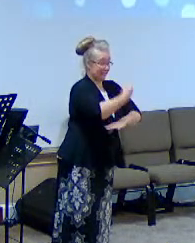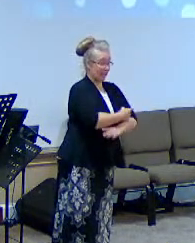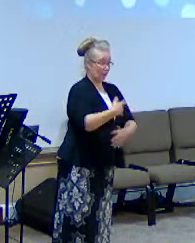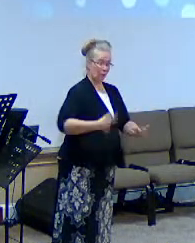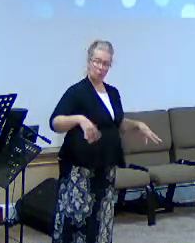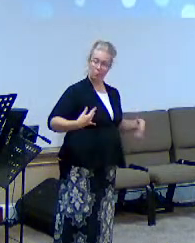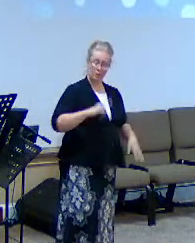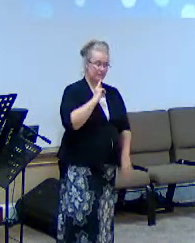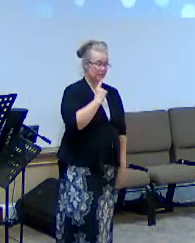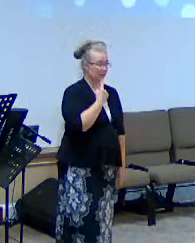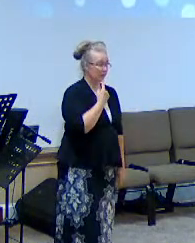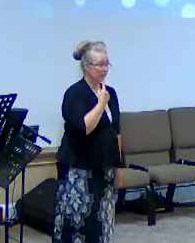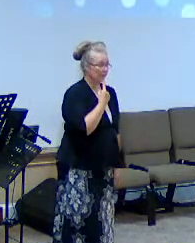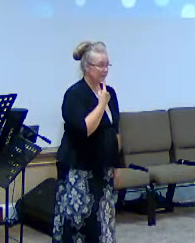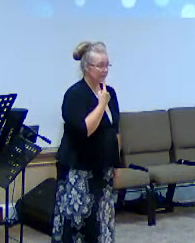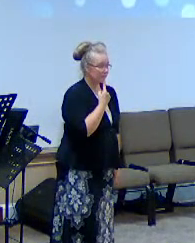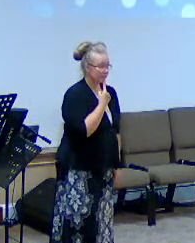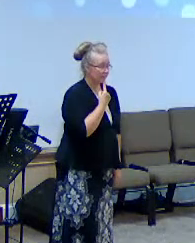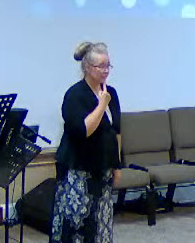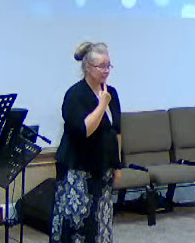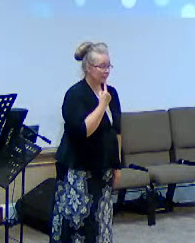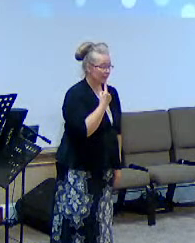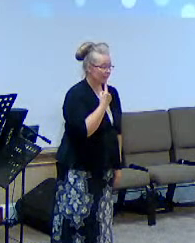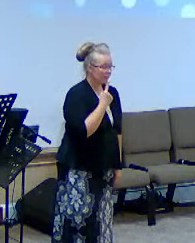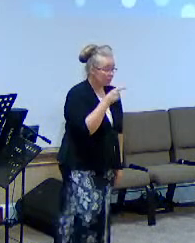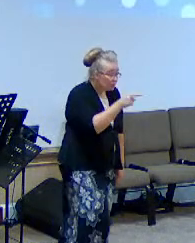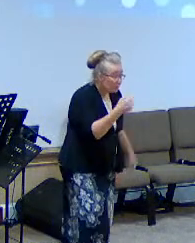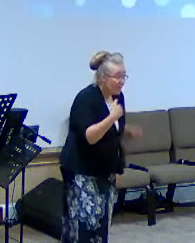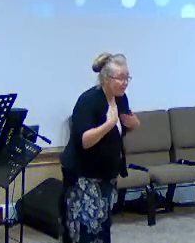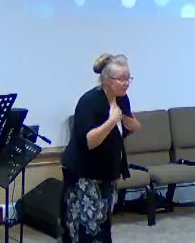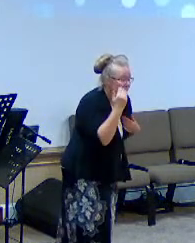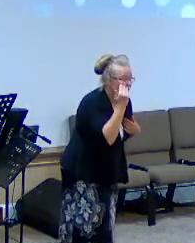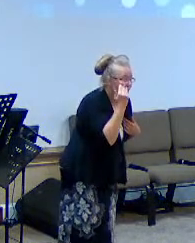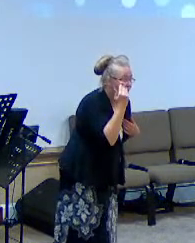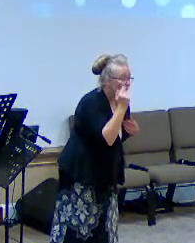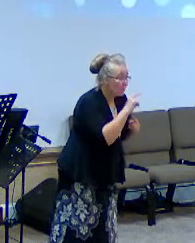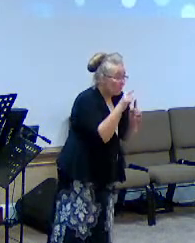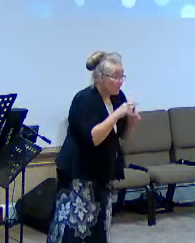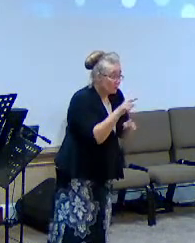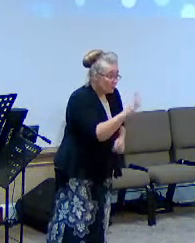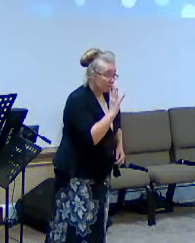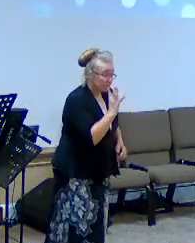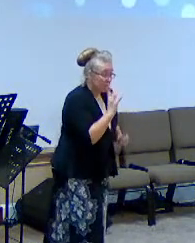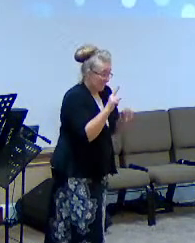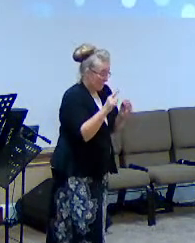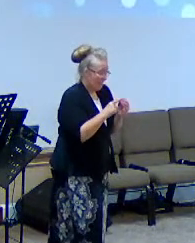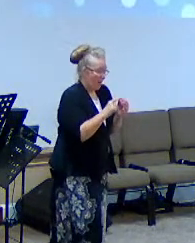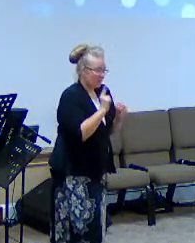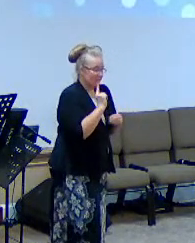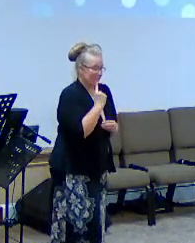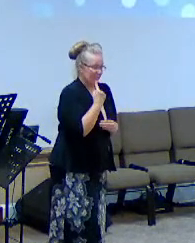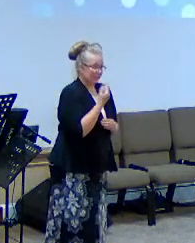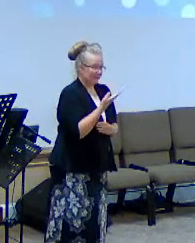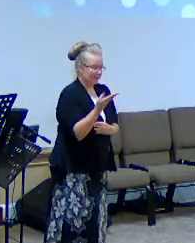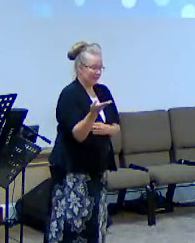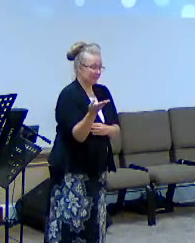pretty serious. You've got to know that when you begin to speak about serious